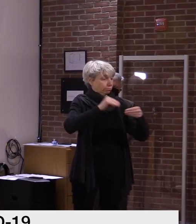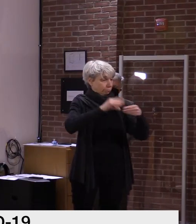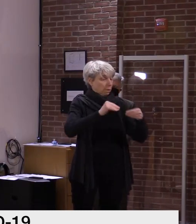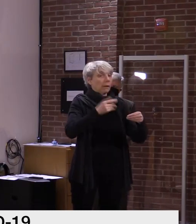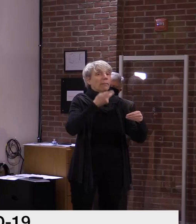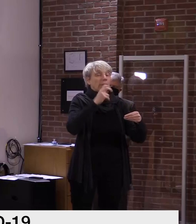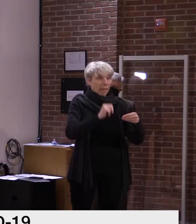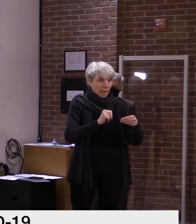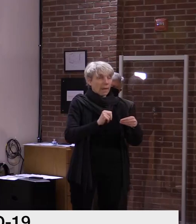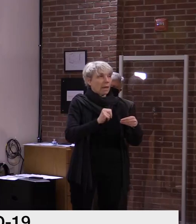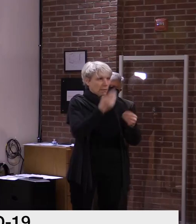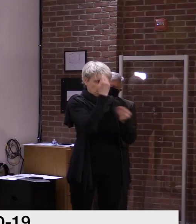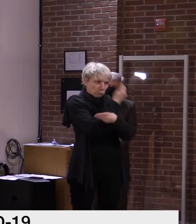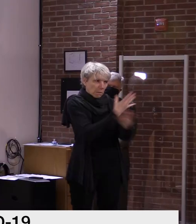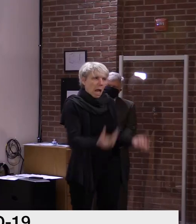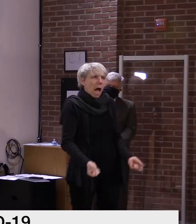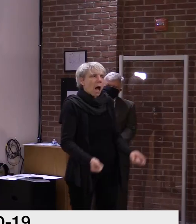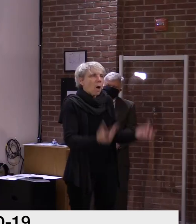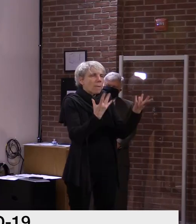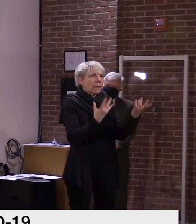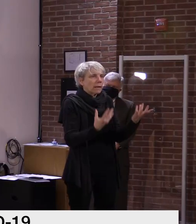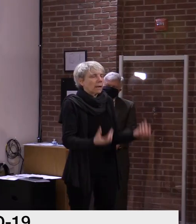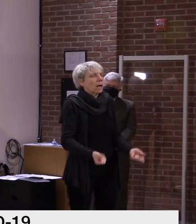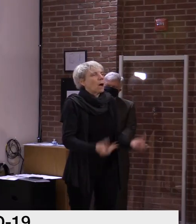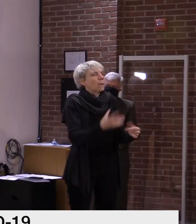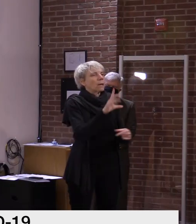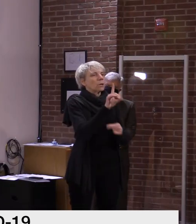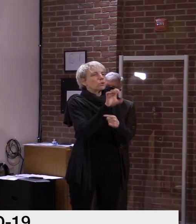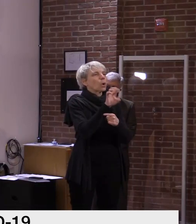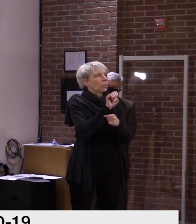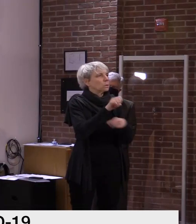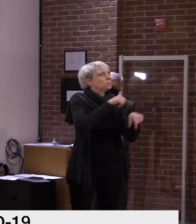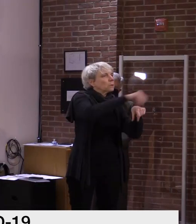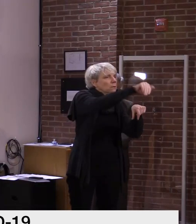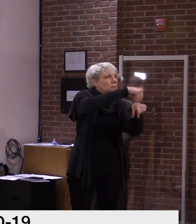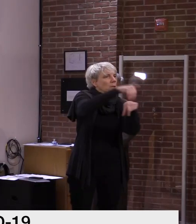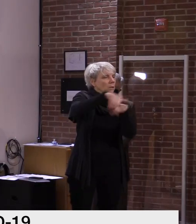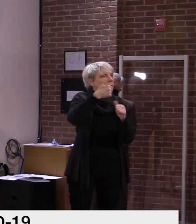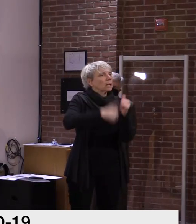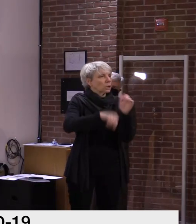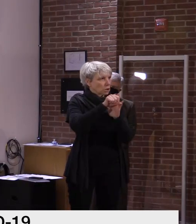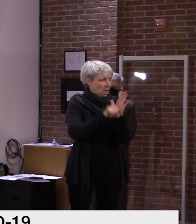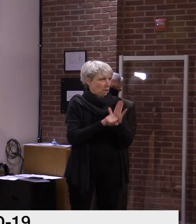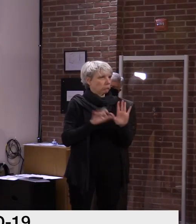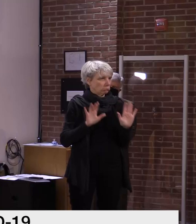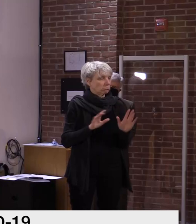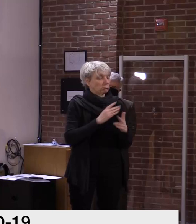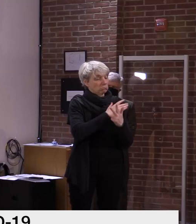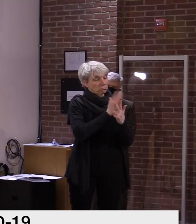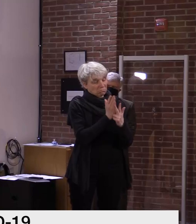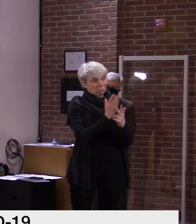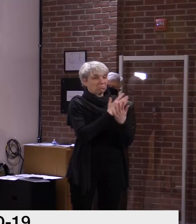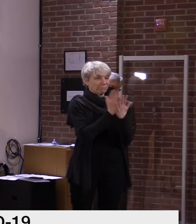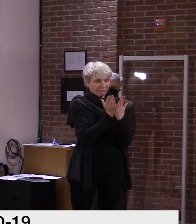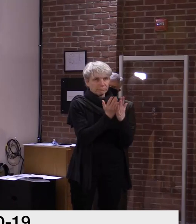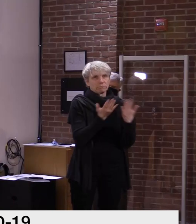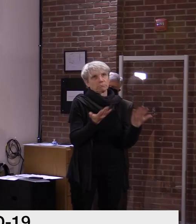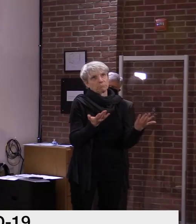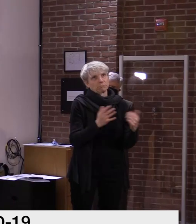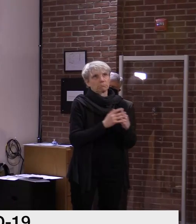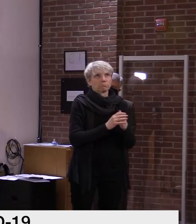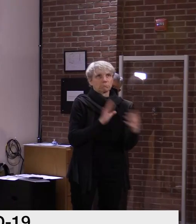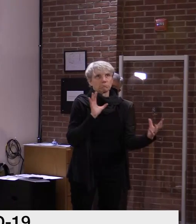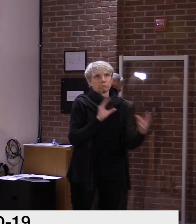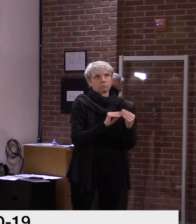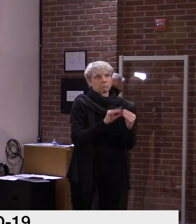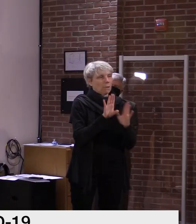supply that we're going to receive, the states are going to receive. At that point, that usually typically takes about a half